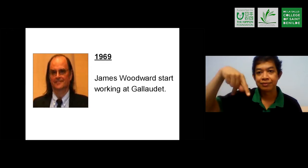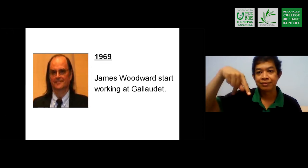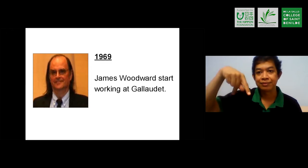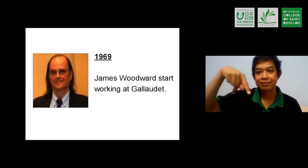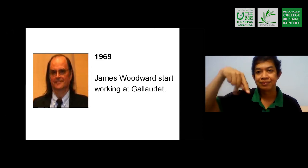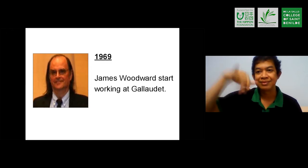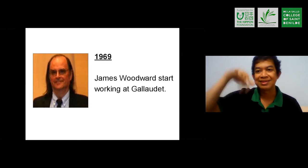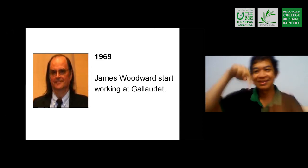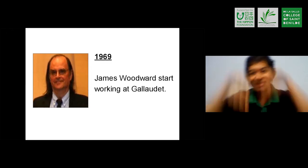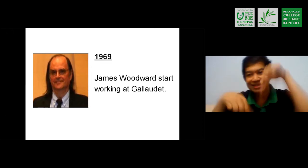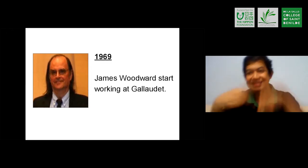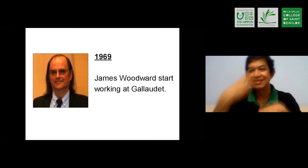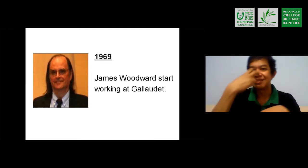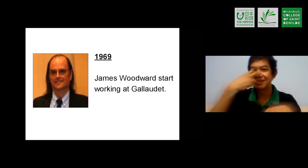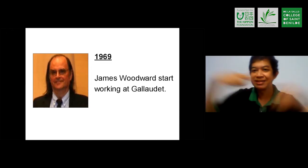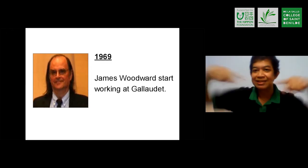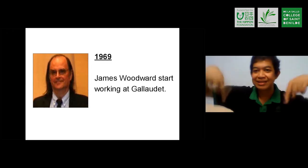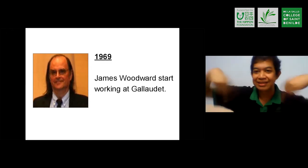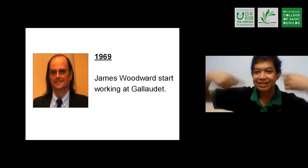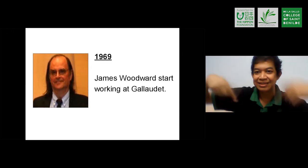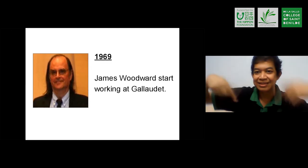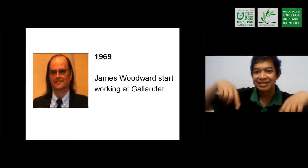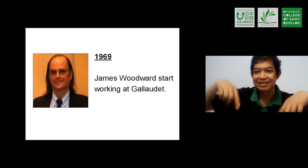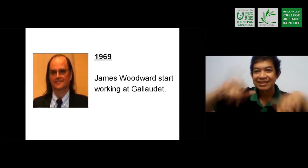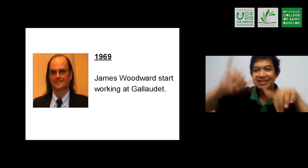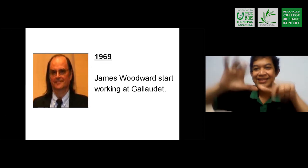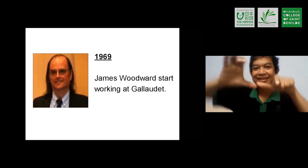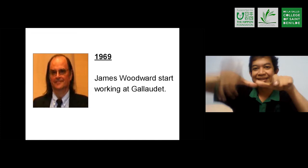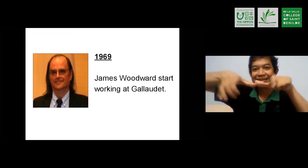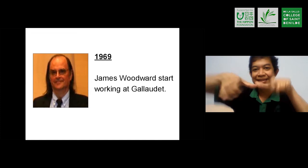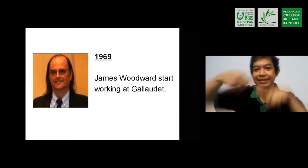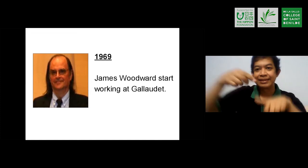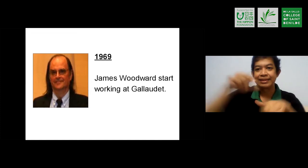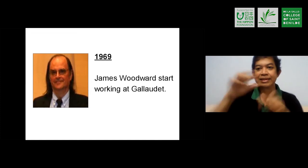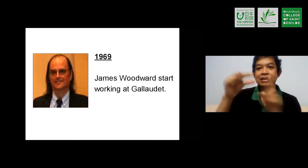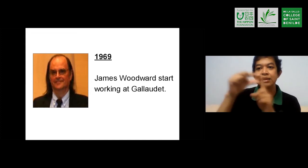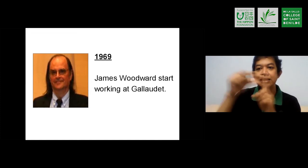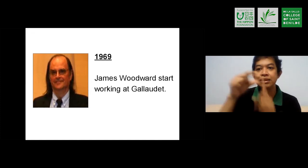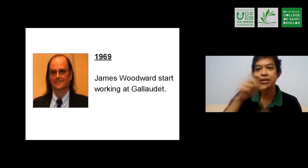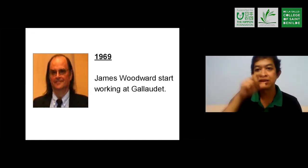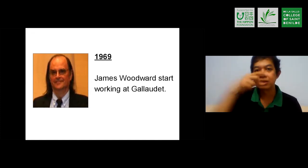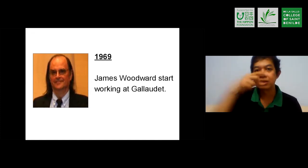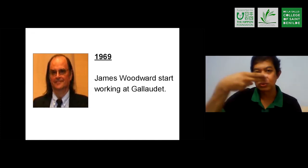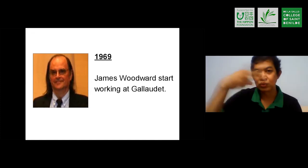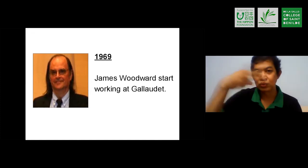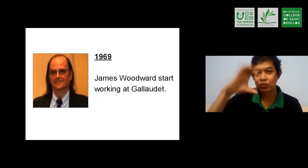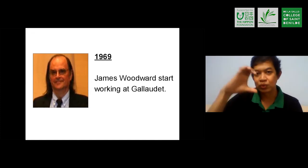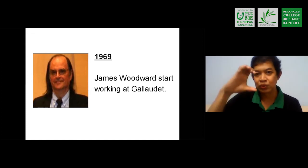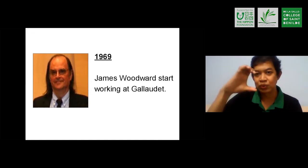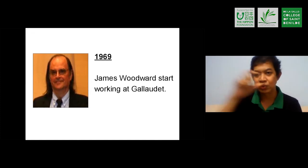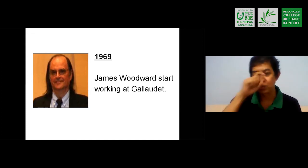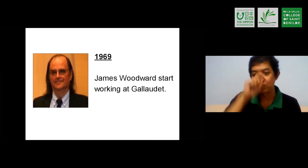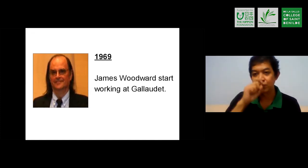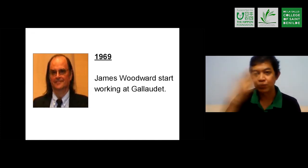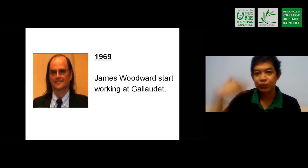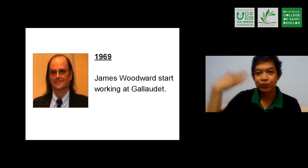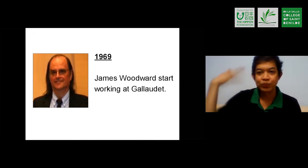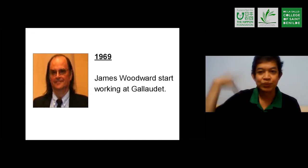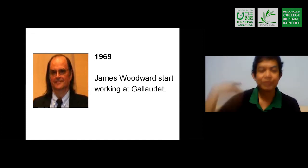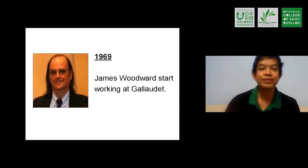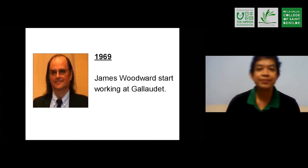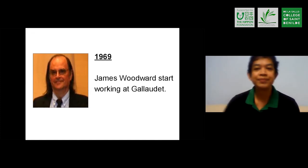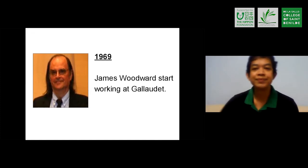meant handicap, you know, people who are limping, persons with disabilities.